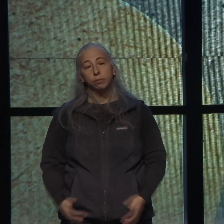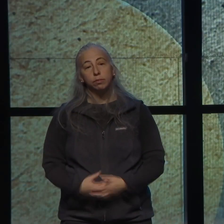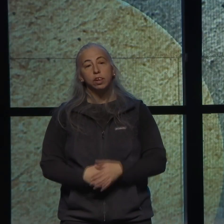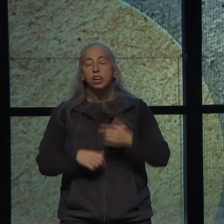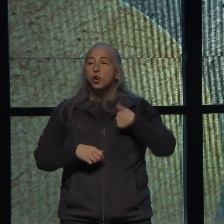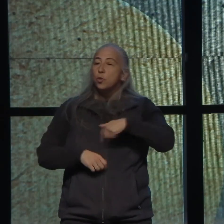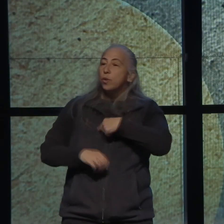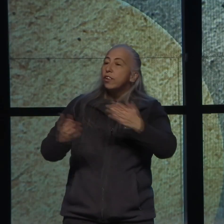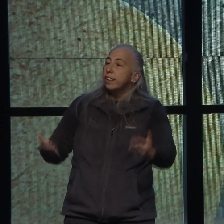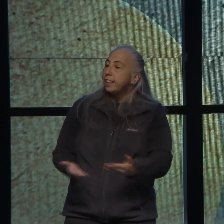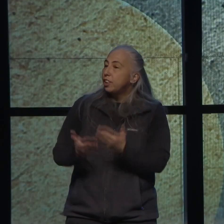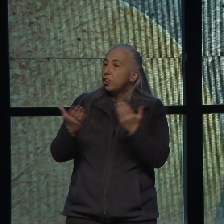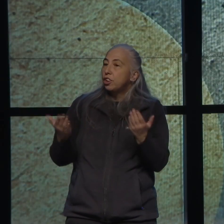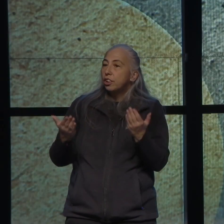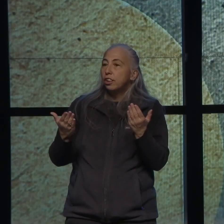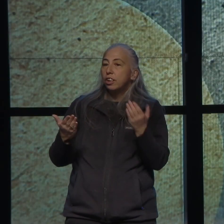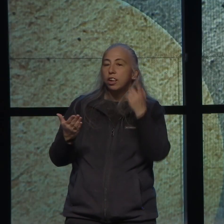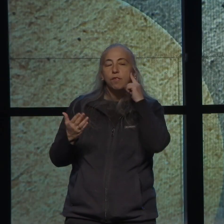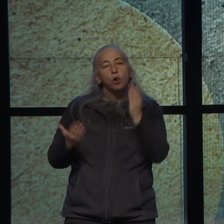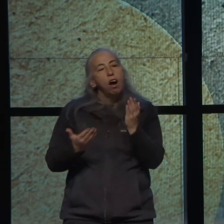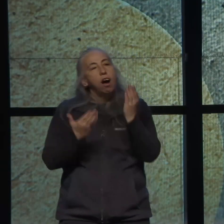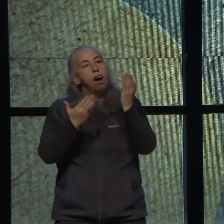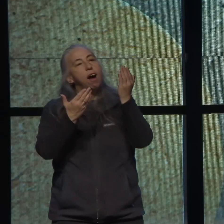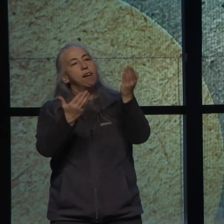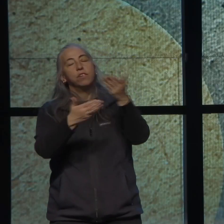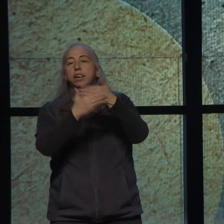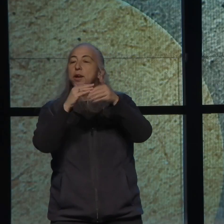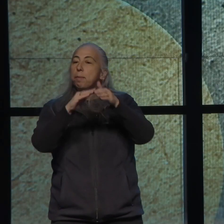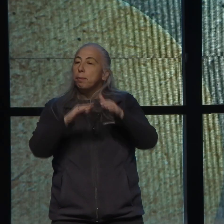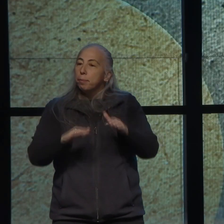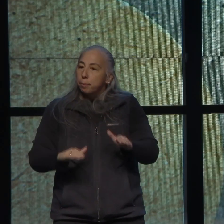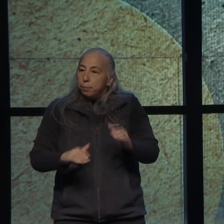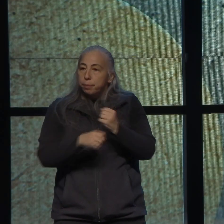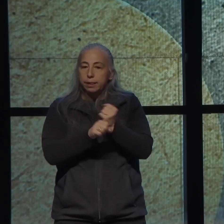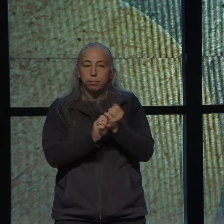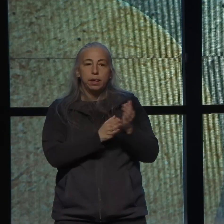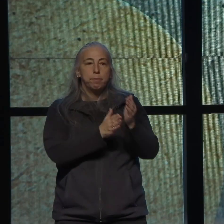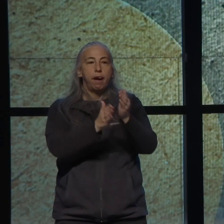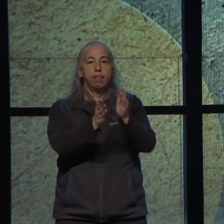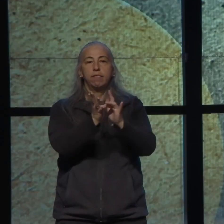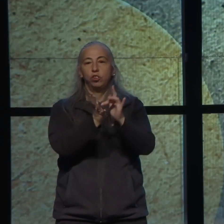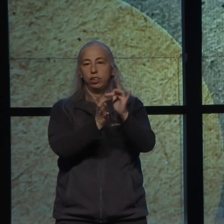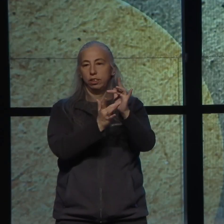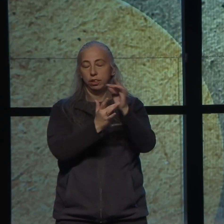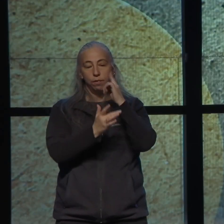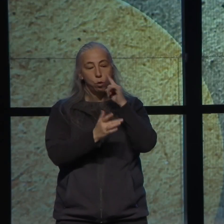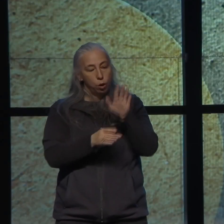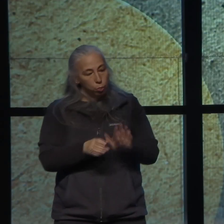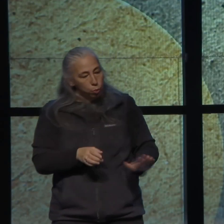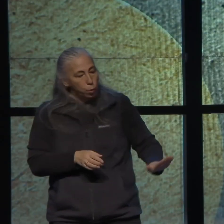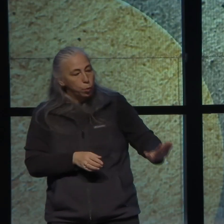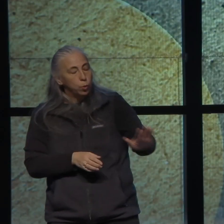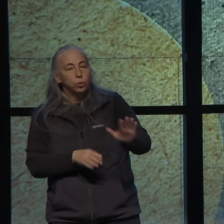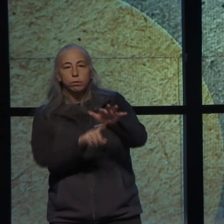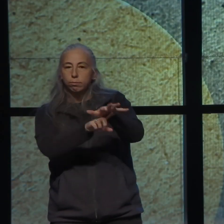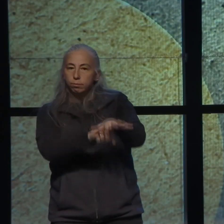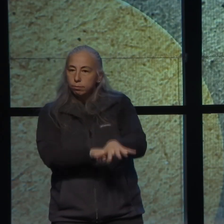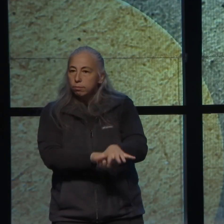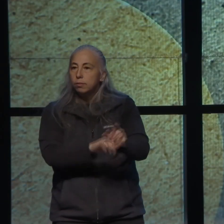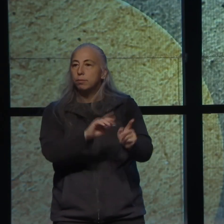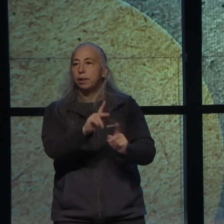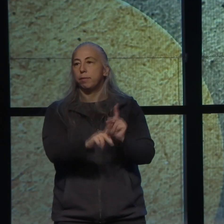We're here to offer the peacemaking path of Jesus to those that are marginalized, just like Jesus